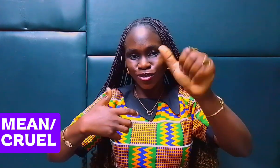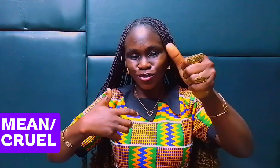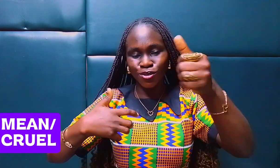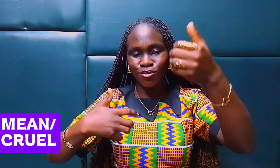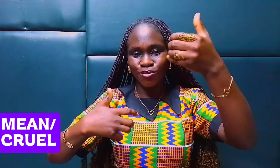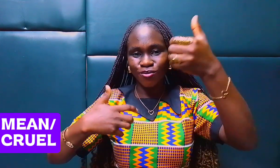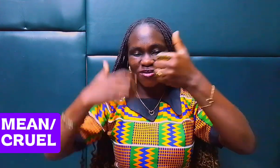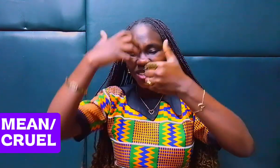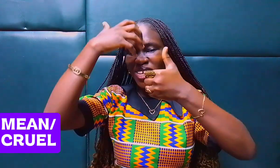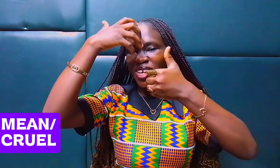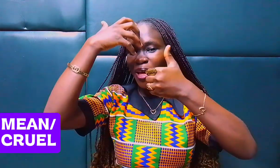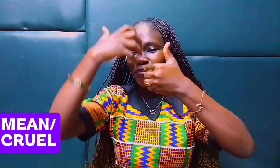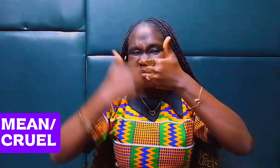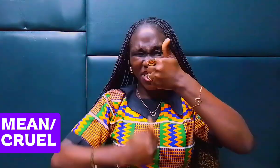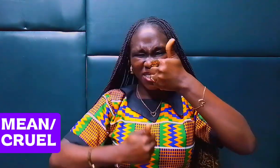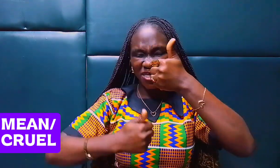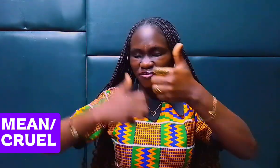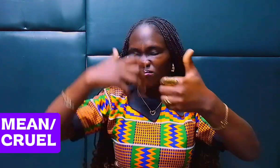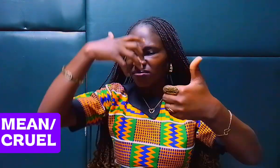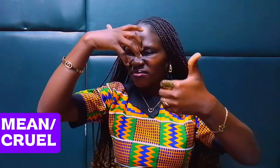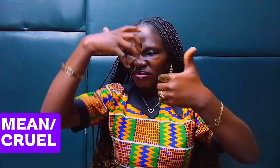to get closed. So mean.